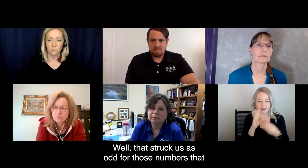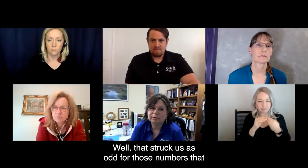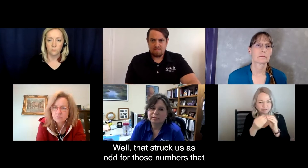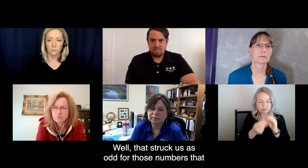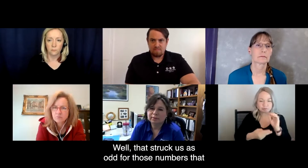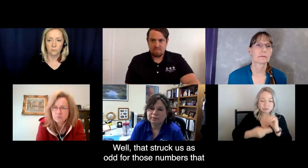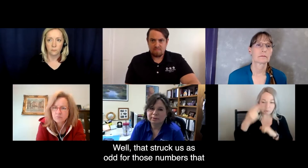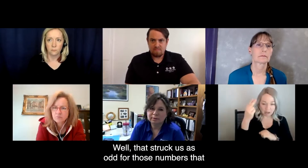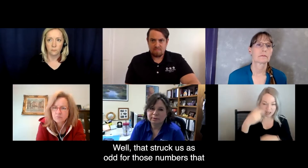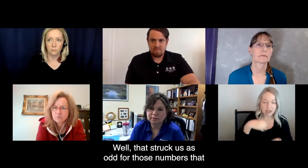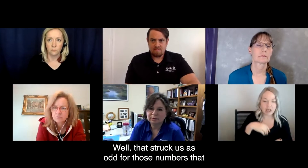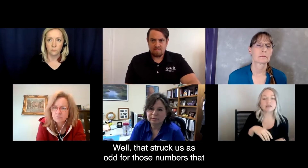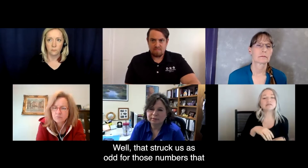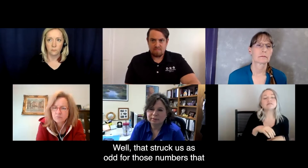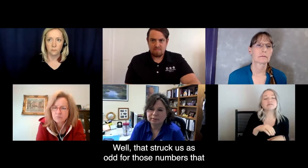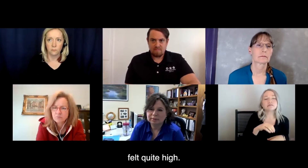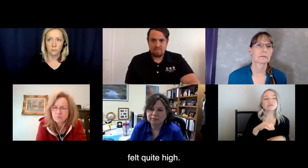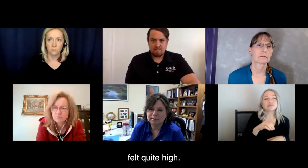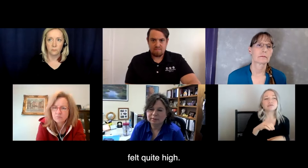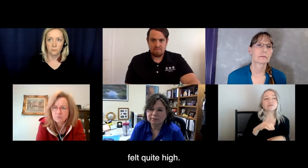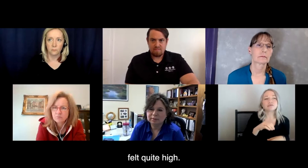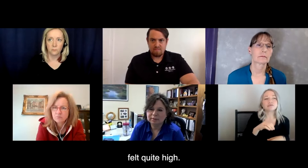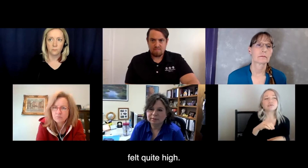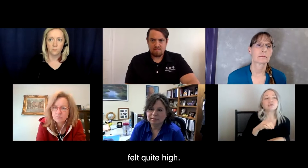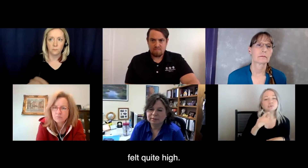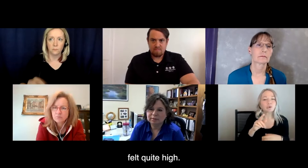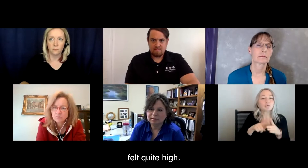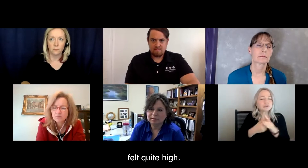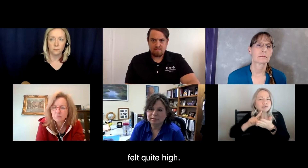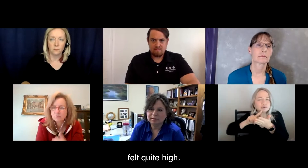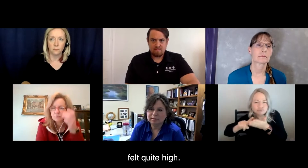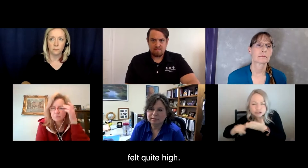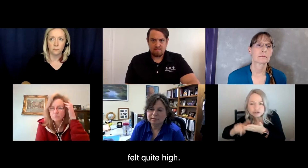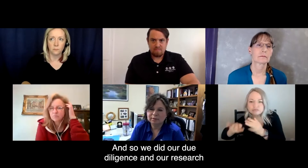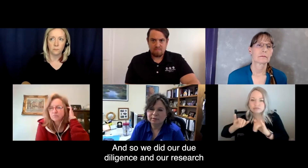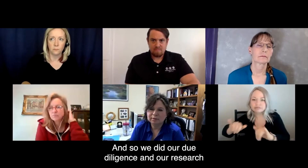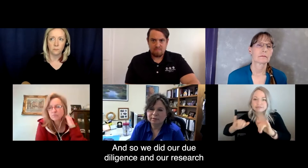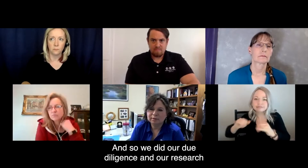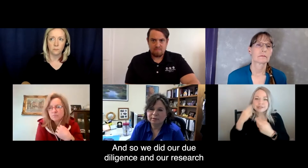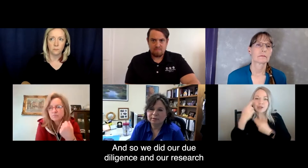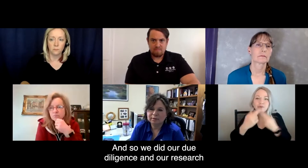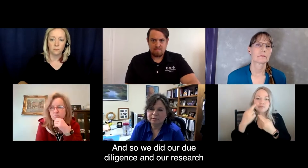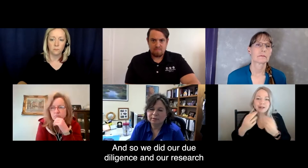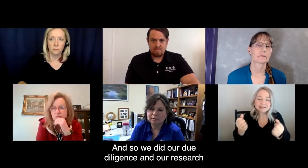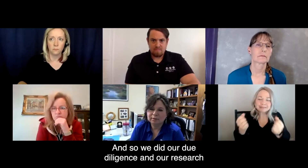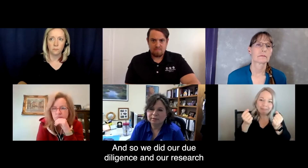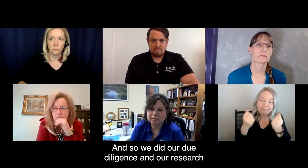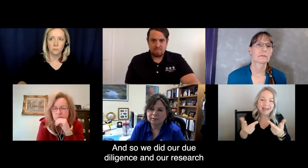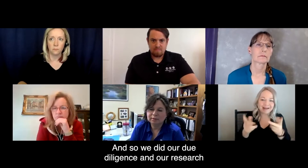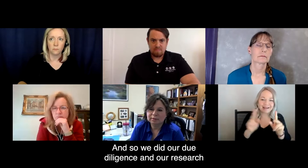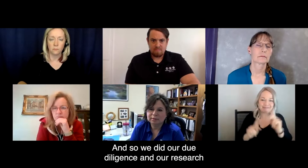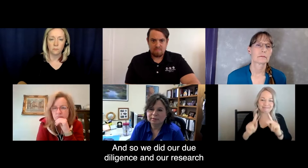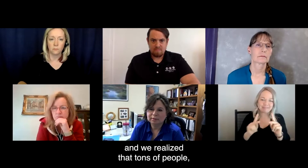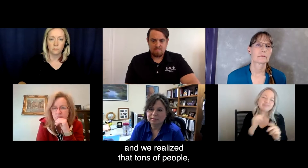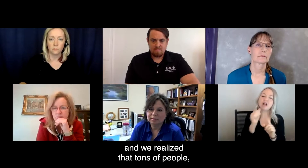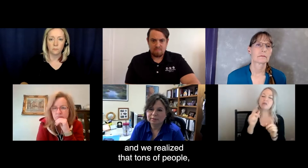well, that struck us as odd for those numbers. That felt quite high. And so we did our due diligence and